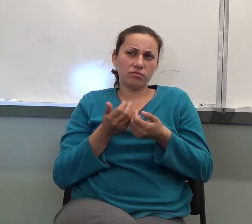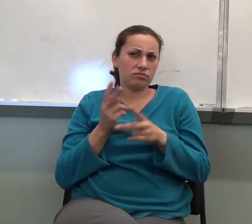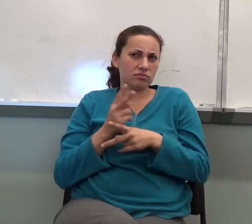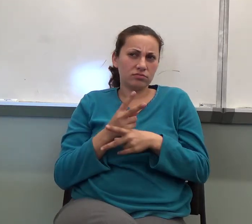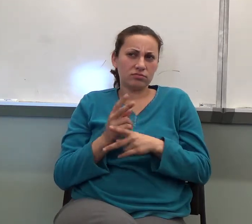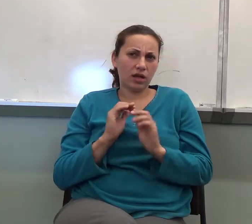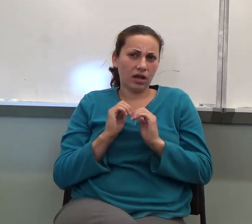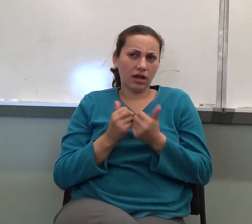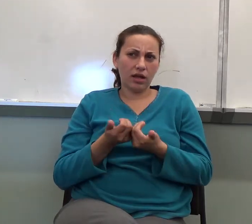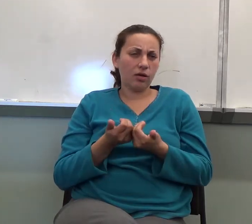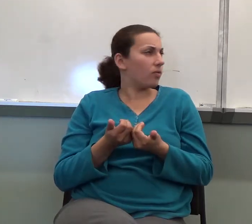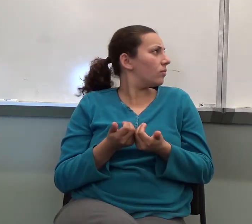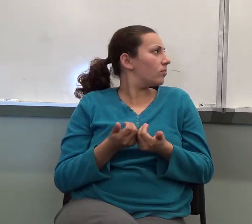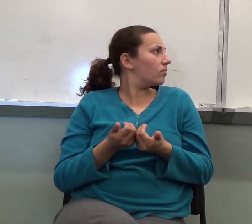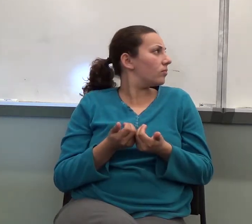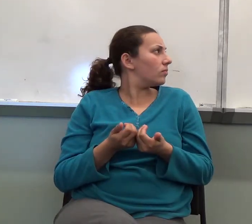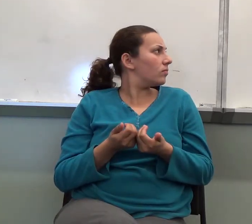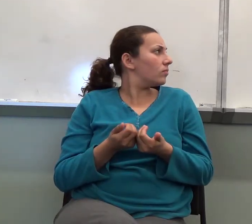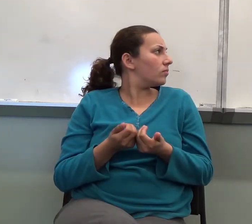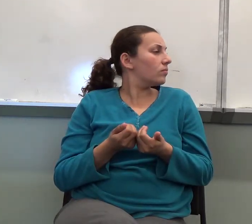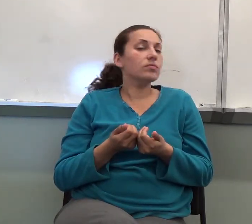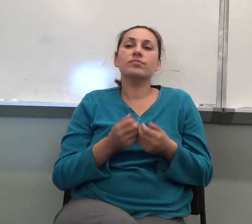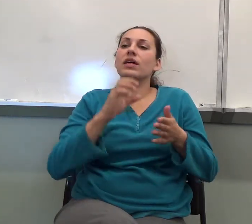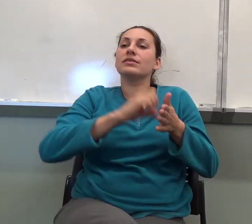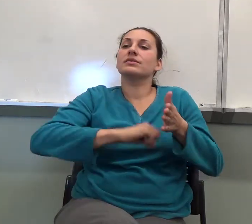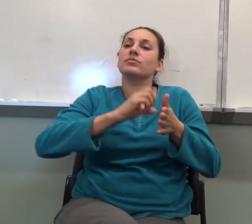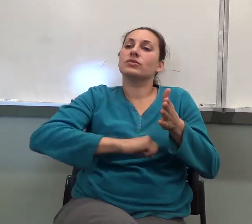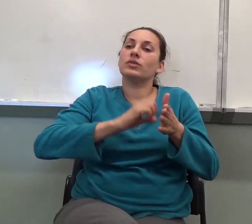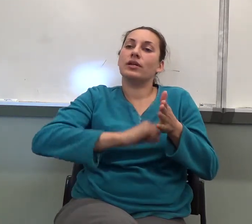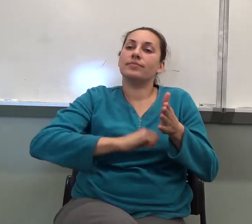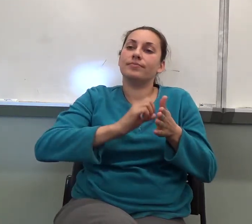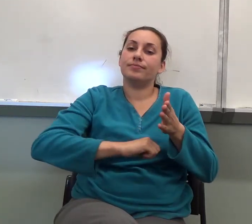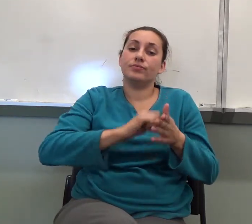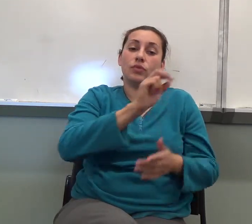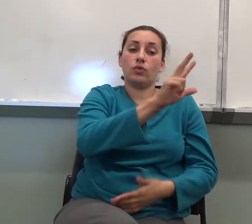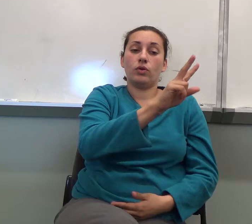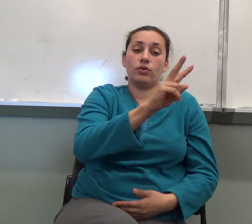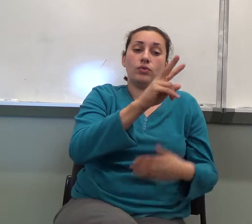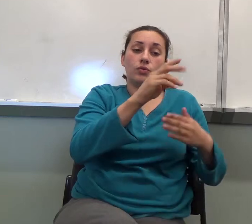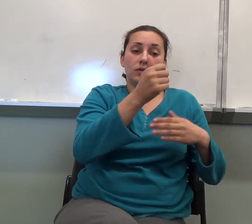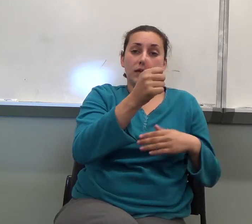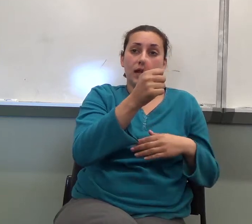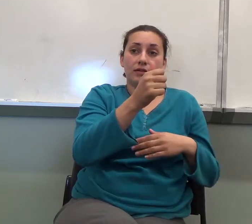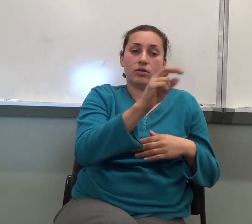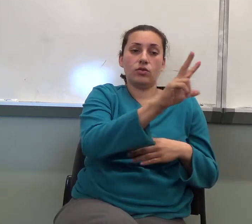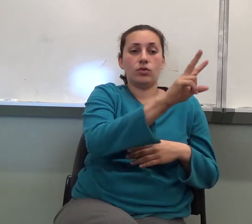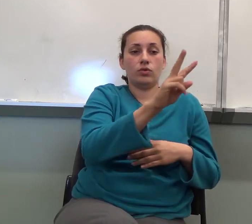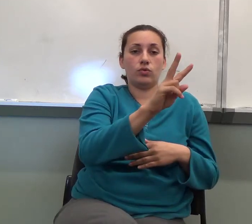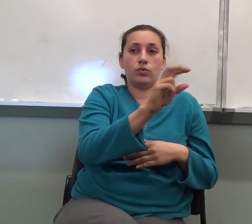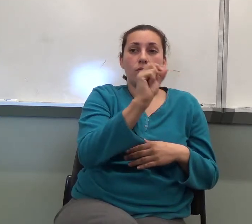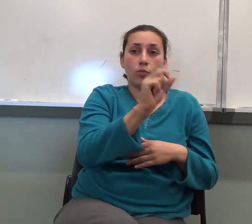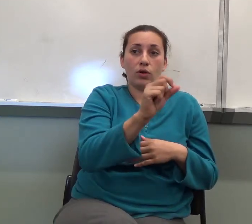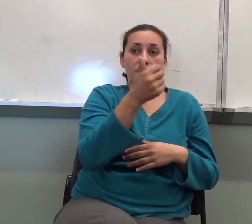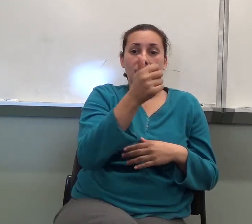Let's simply figure out the amount by doing a subtraction. 3210 minus 30 gives us